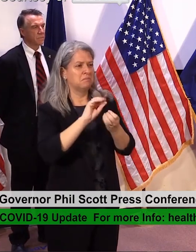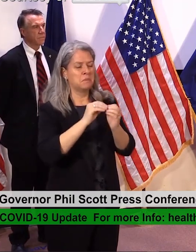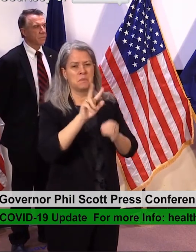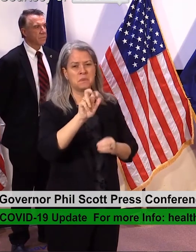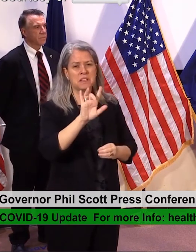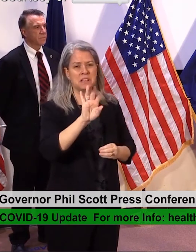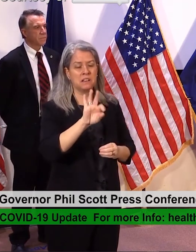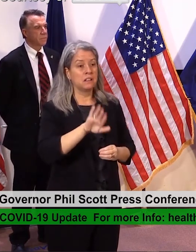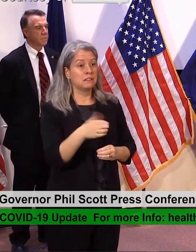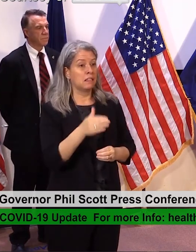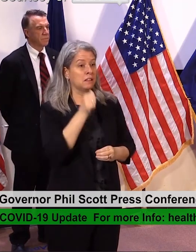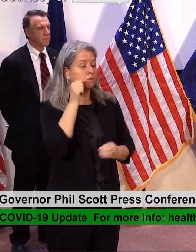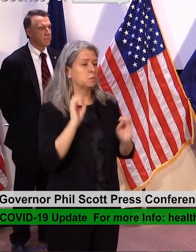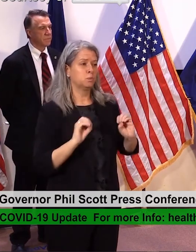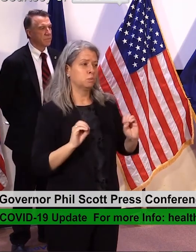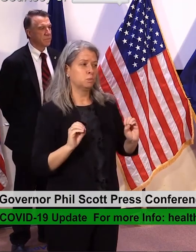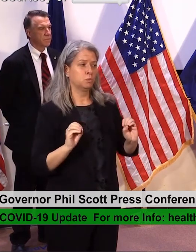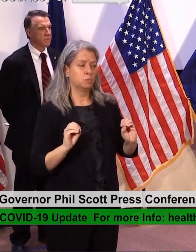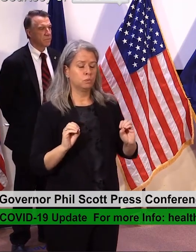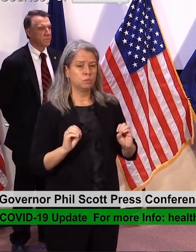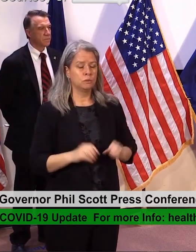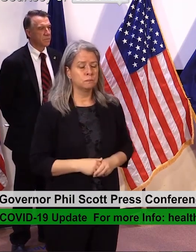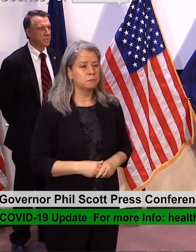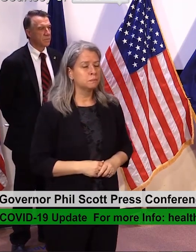There were no deaths yesterday.